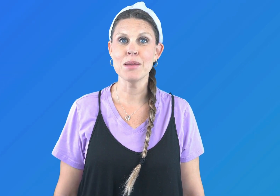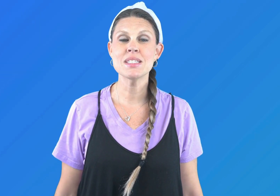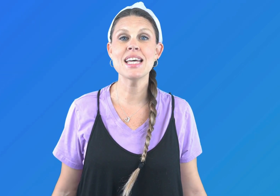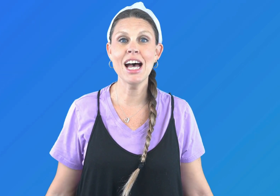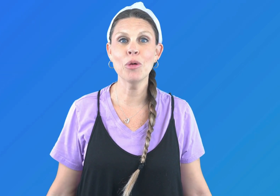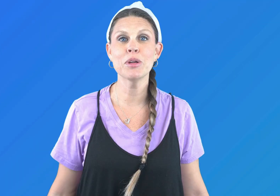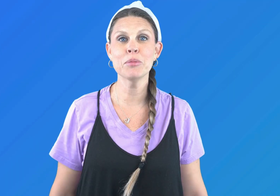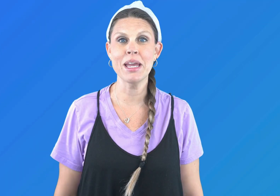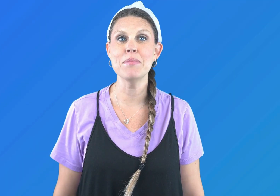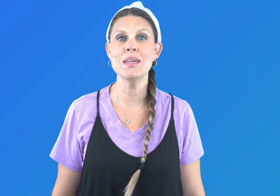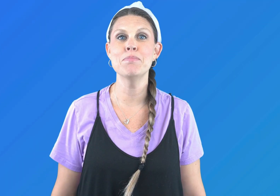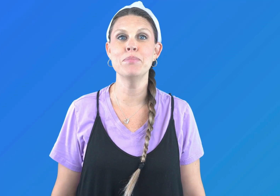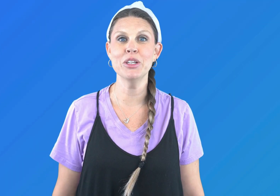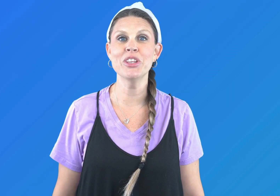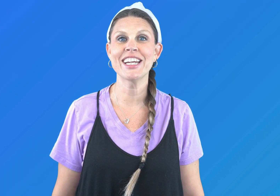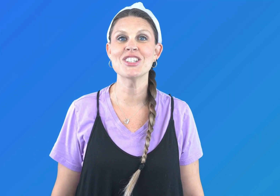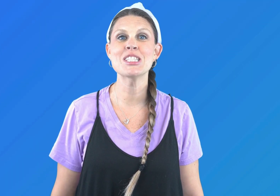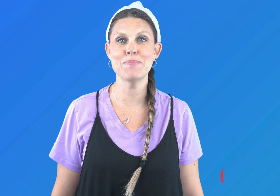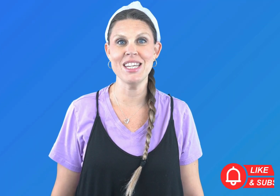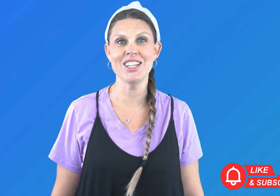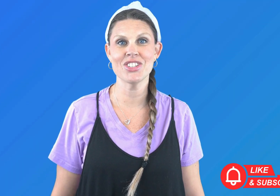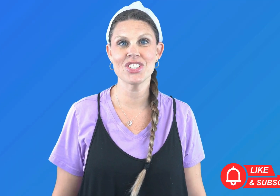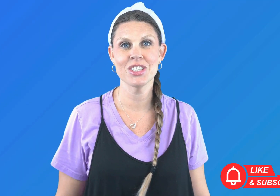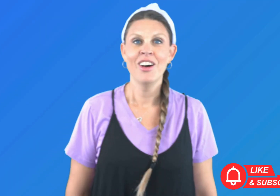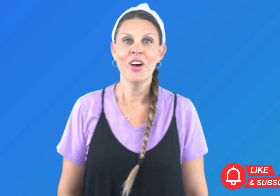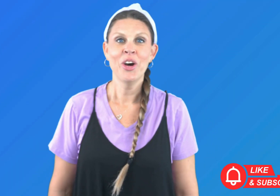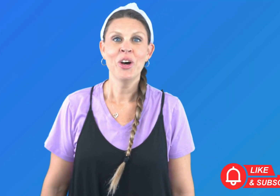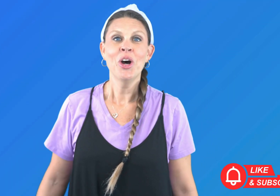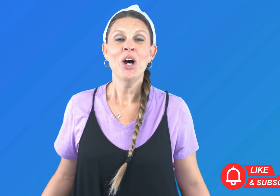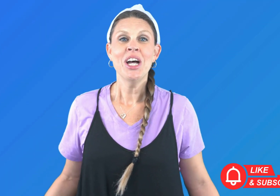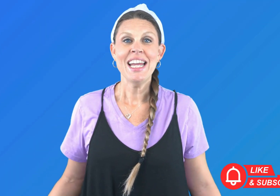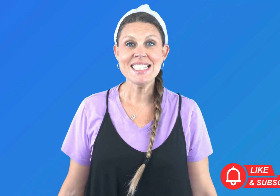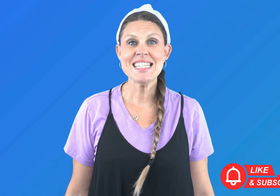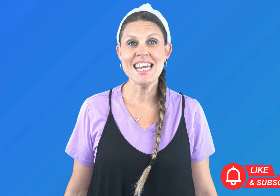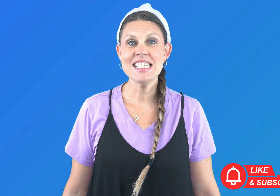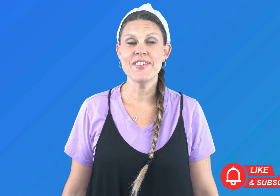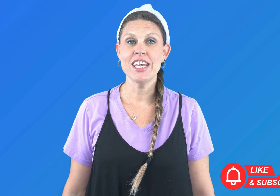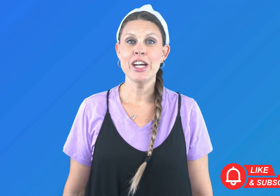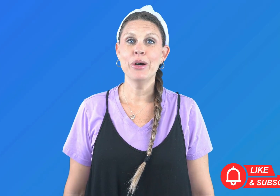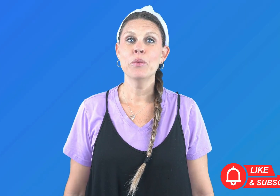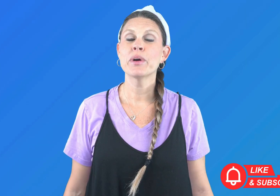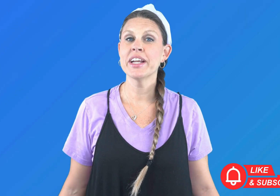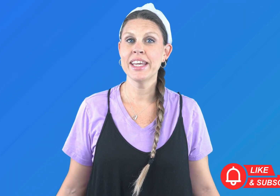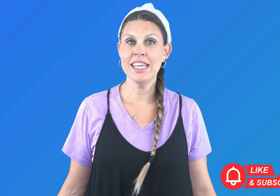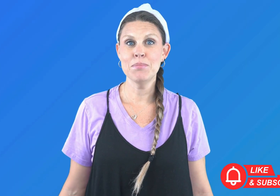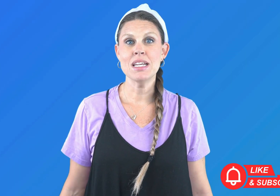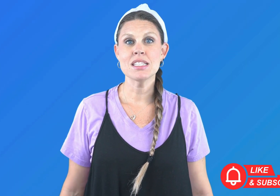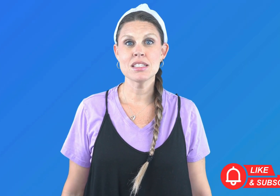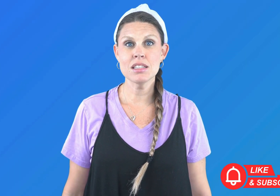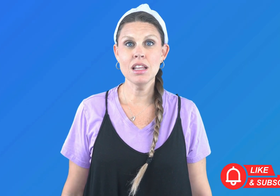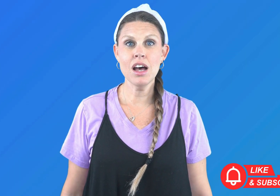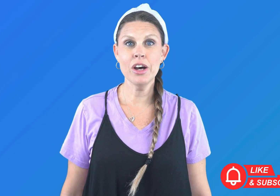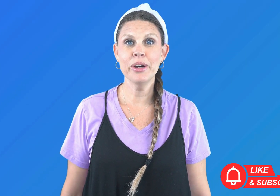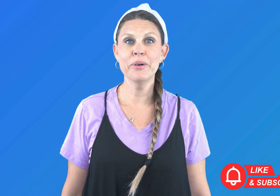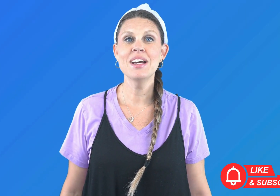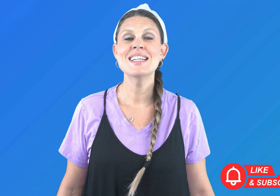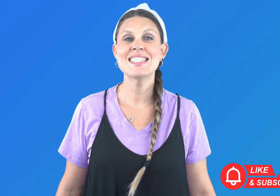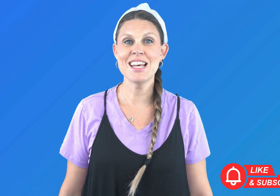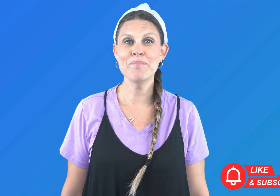to help your baby build their speech. In today's video, we're going to keep it slow,